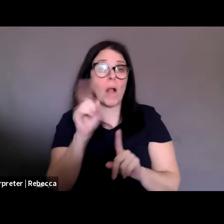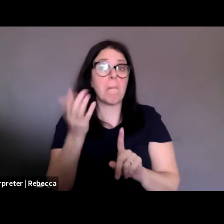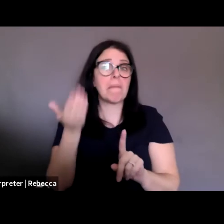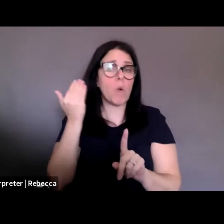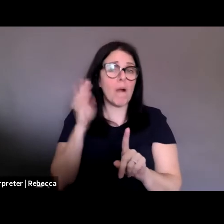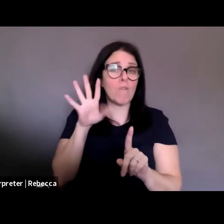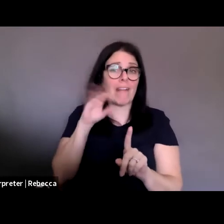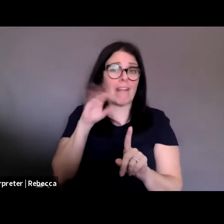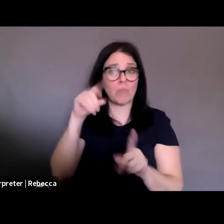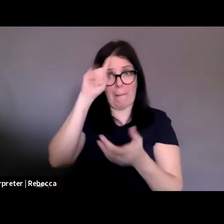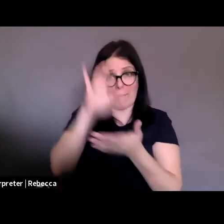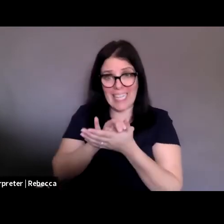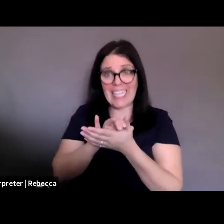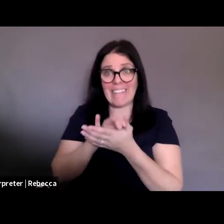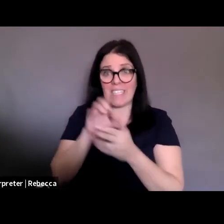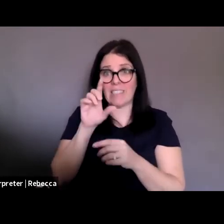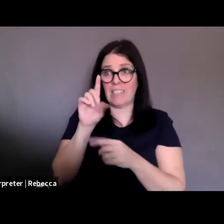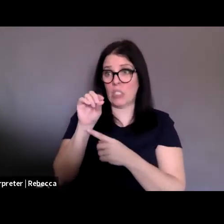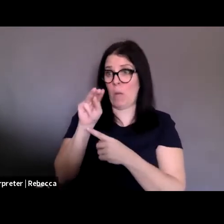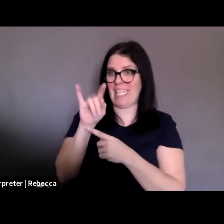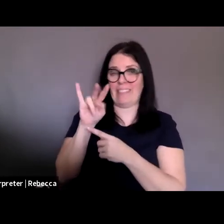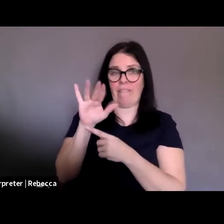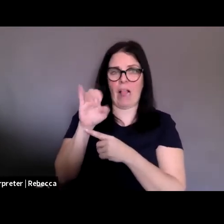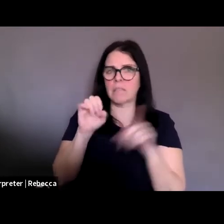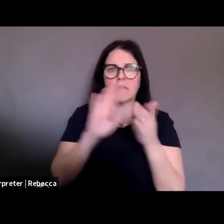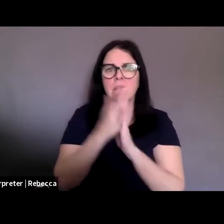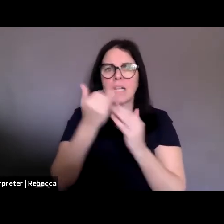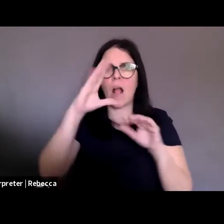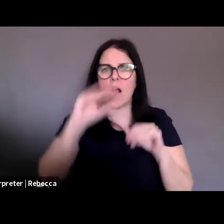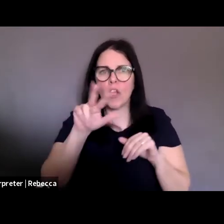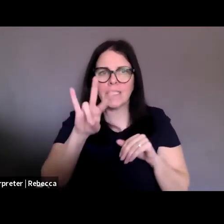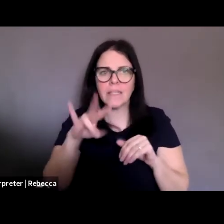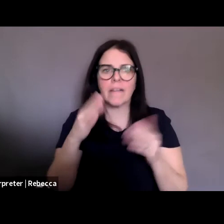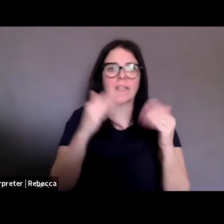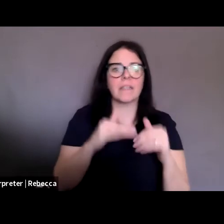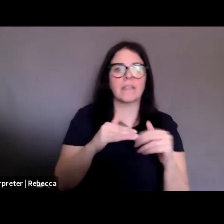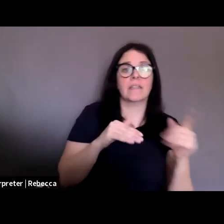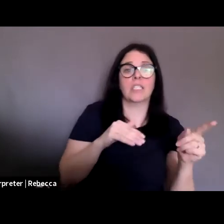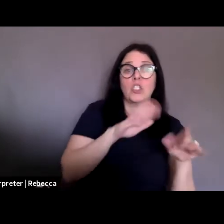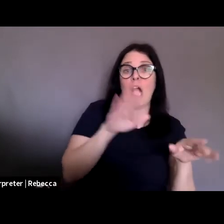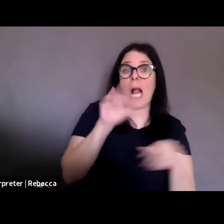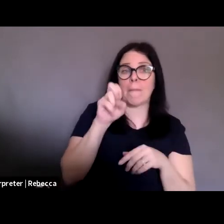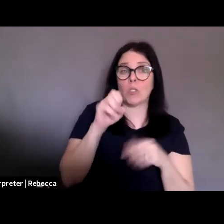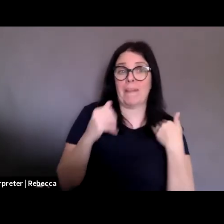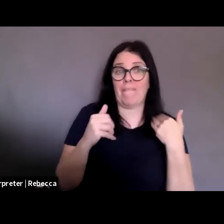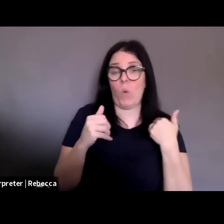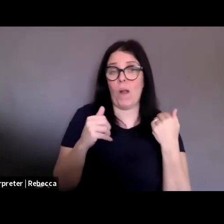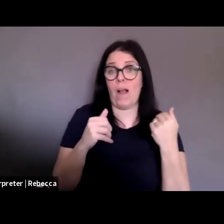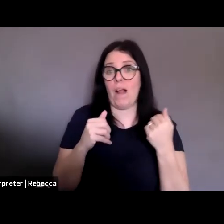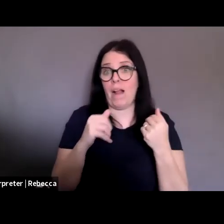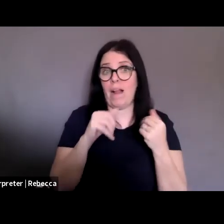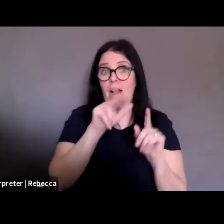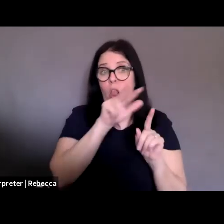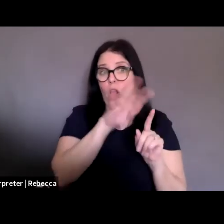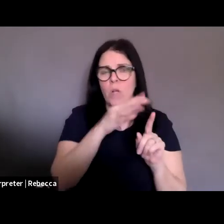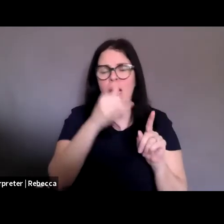only 37. Where child abuse was believed 29% of the time before, now it's dropped to 18. And